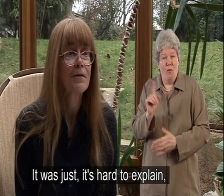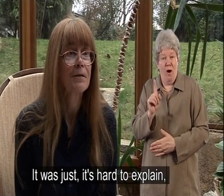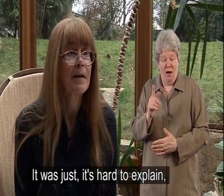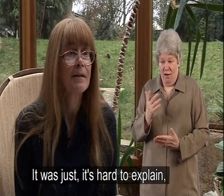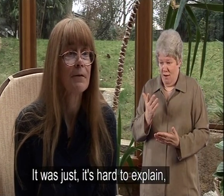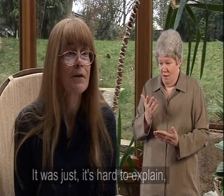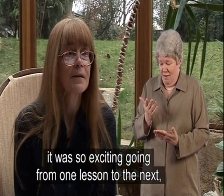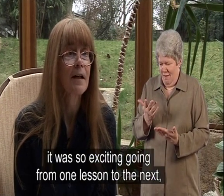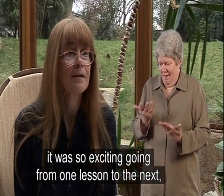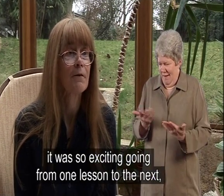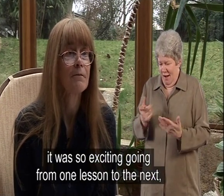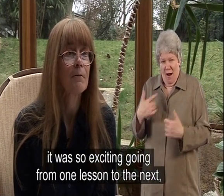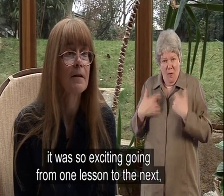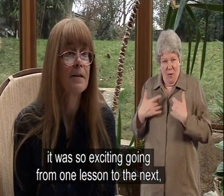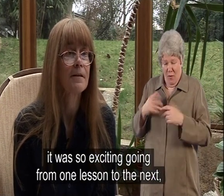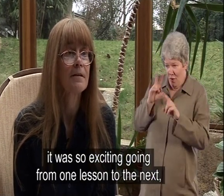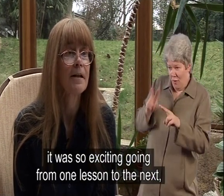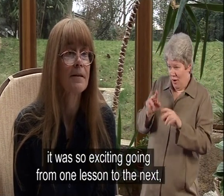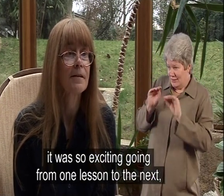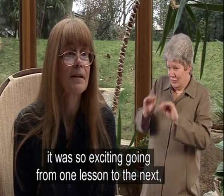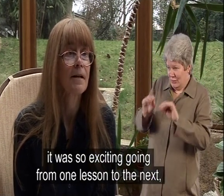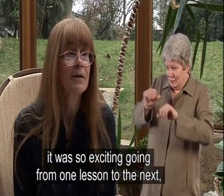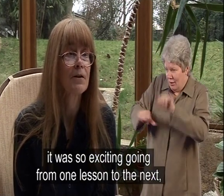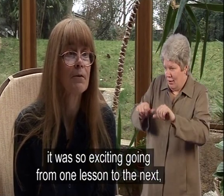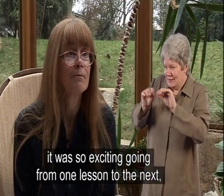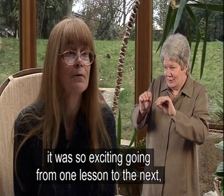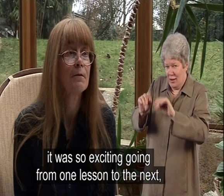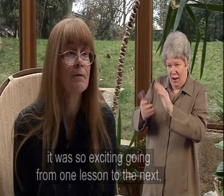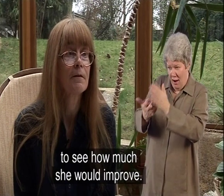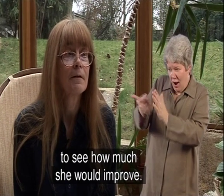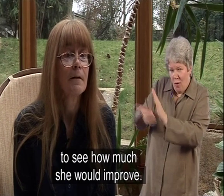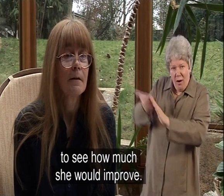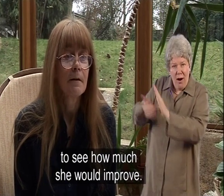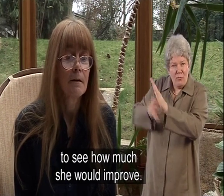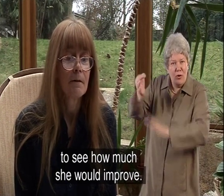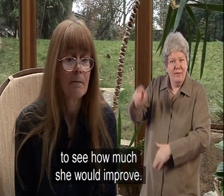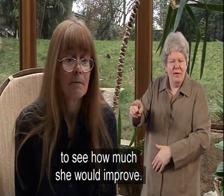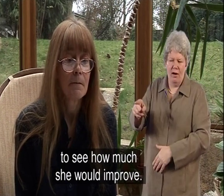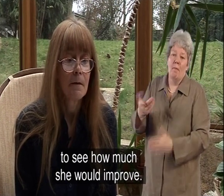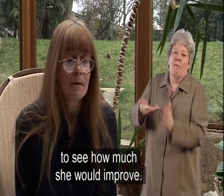It's hard to explain. It was so exciting going from one lesson to the next to see how much she would improve.